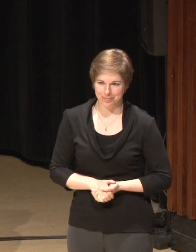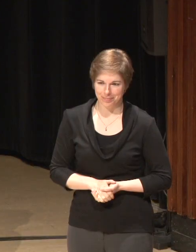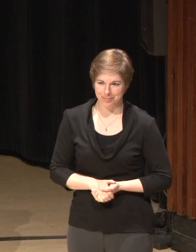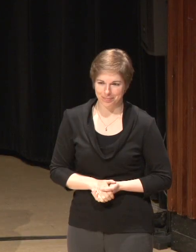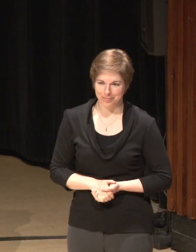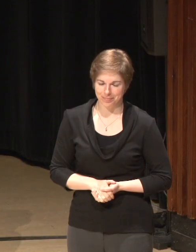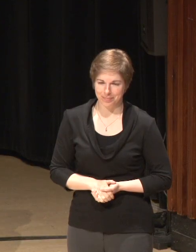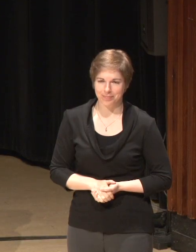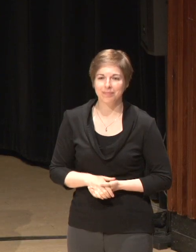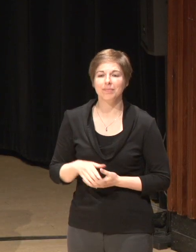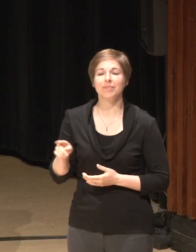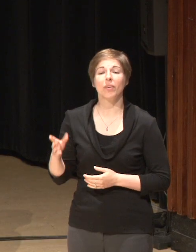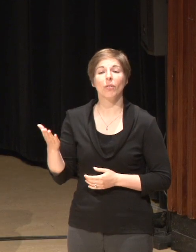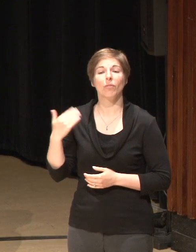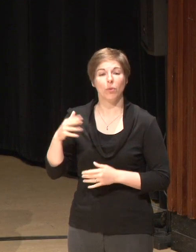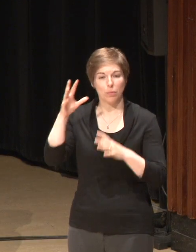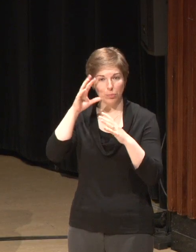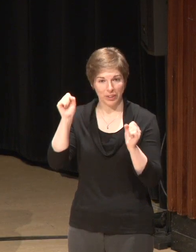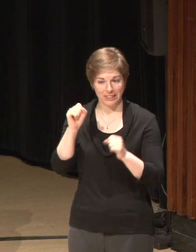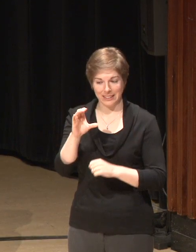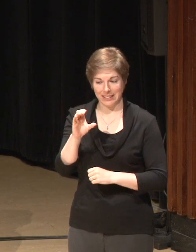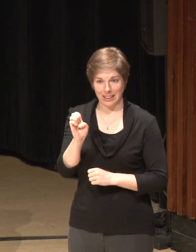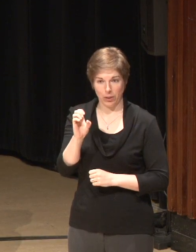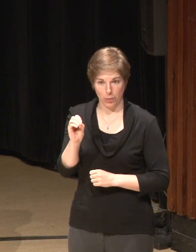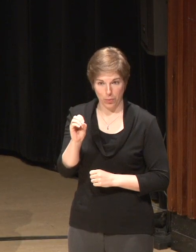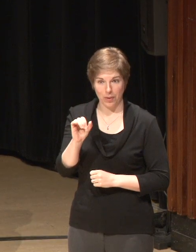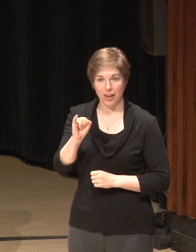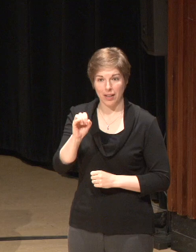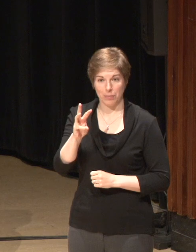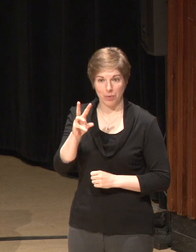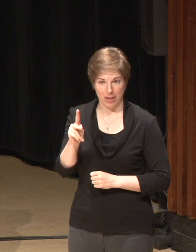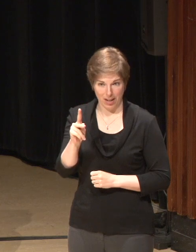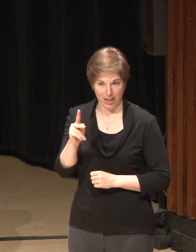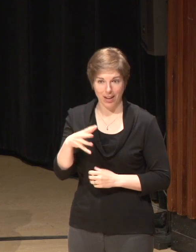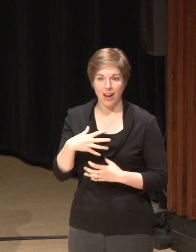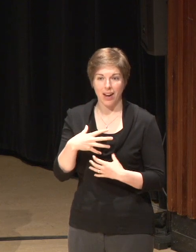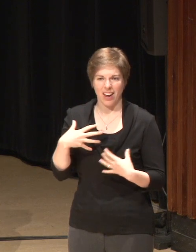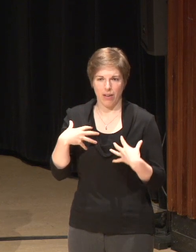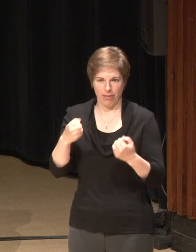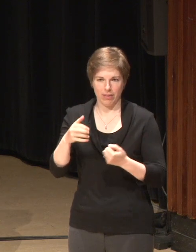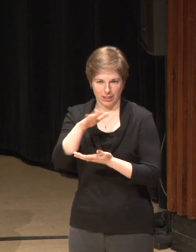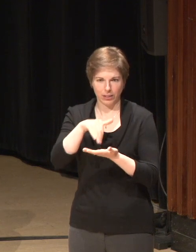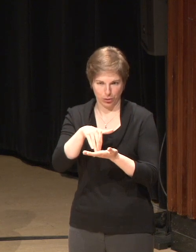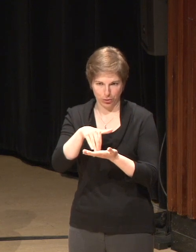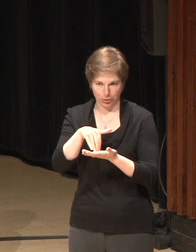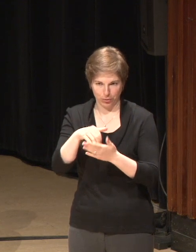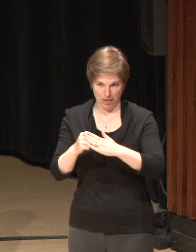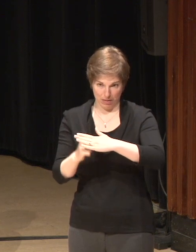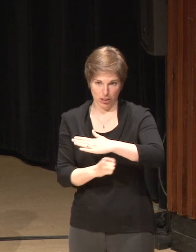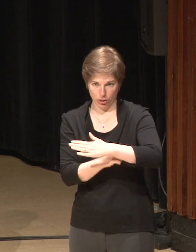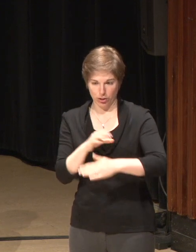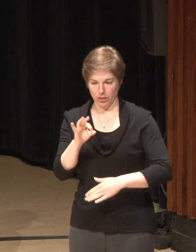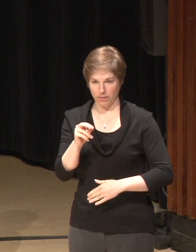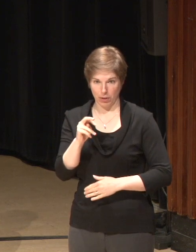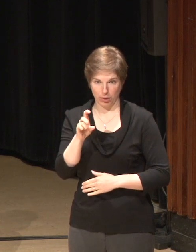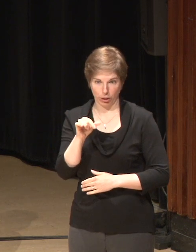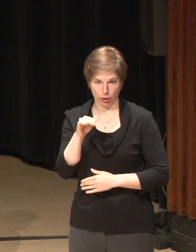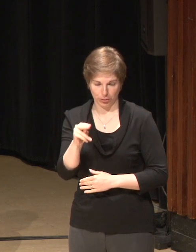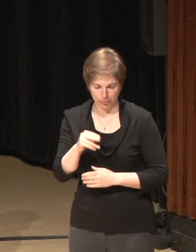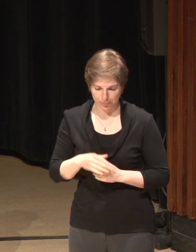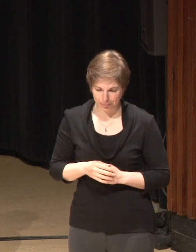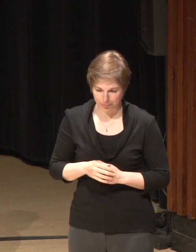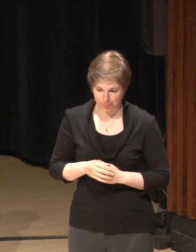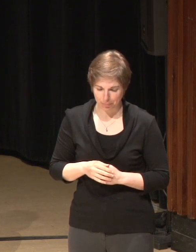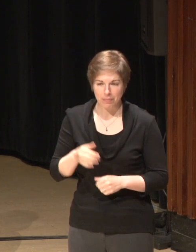Mr. Shaw is the former president and CEO of IWK Health Center Foundation. Some of you might recall that he was Vice